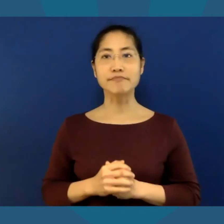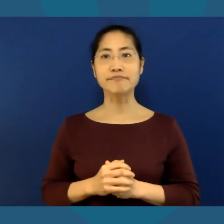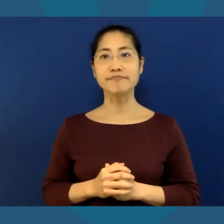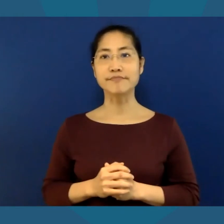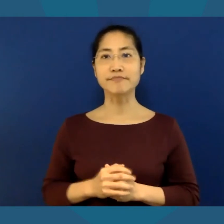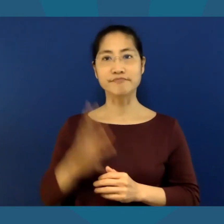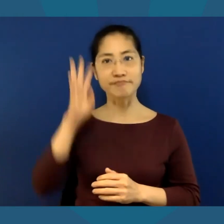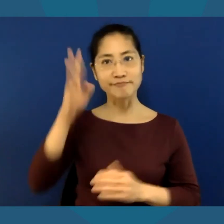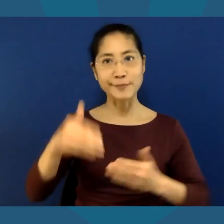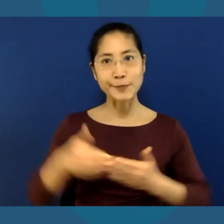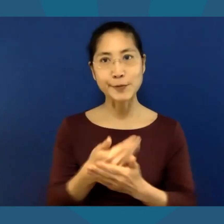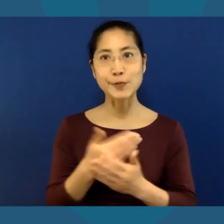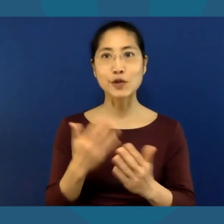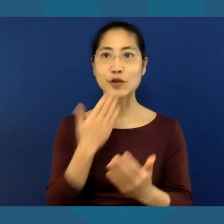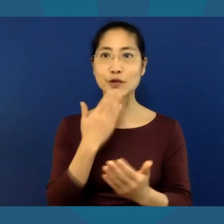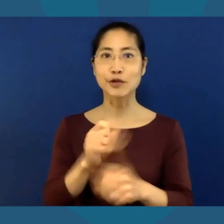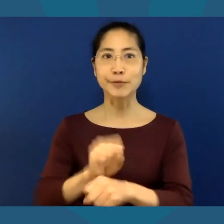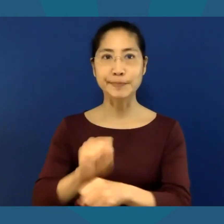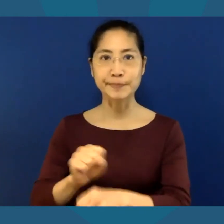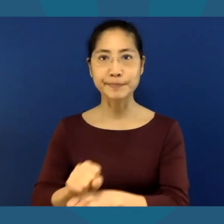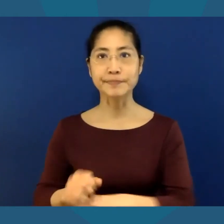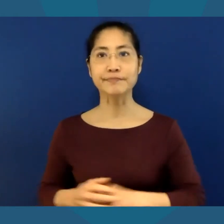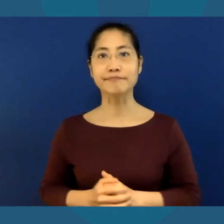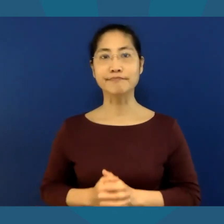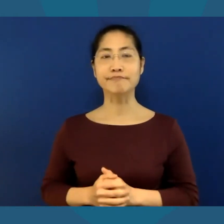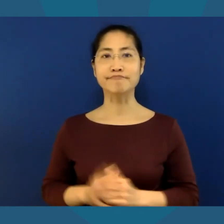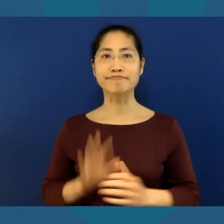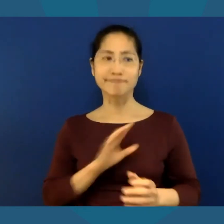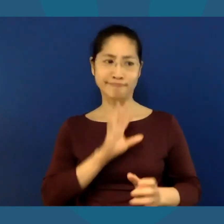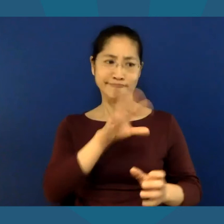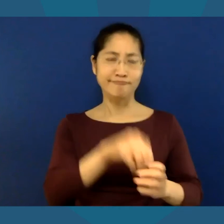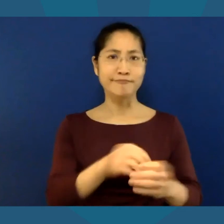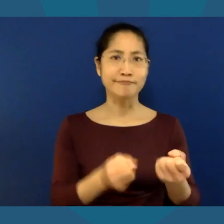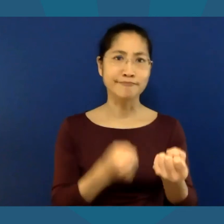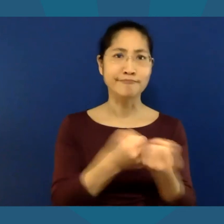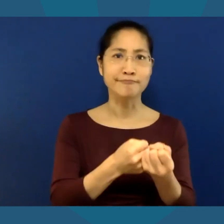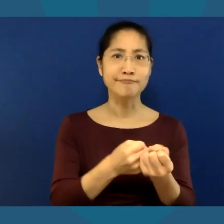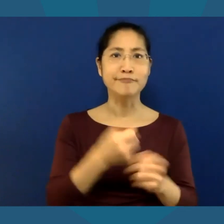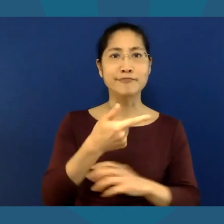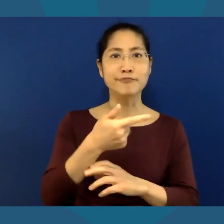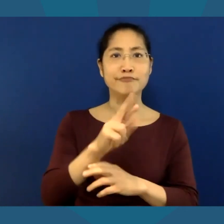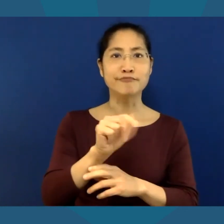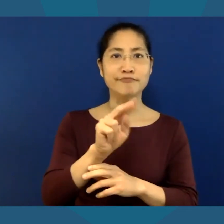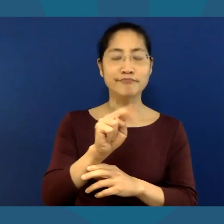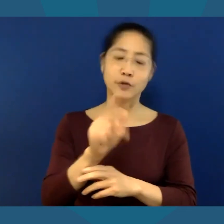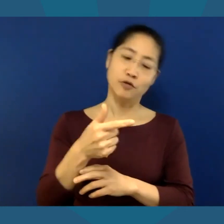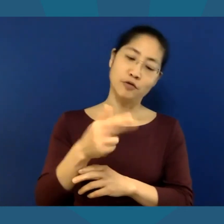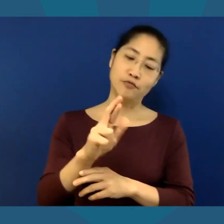creation of good jobs, and championed largest federal healthcare